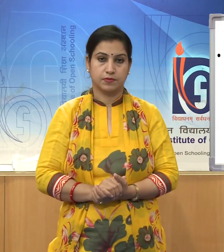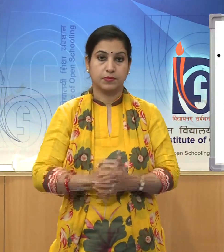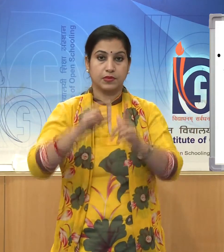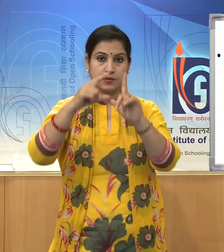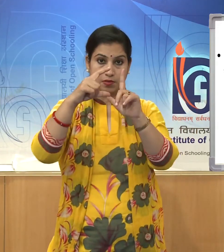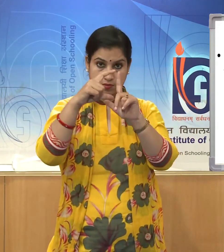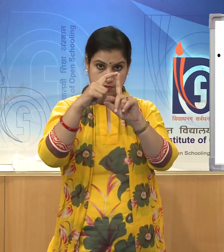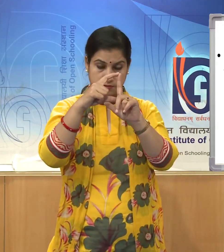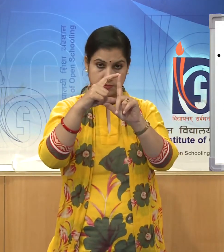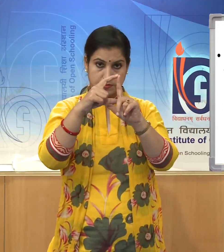Delaunay,